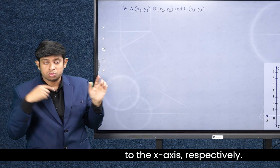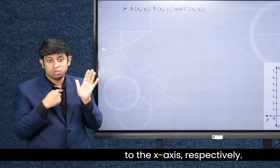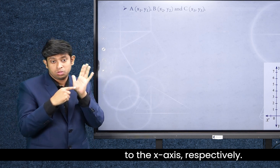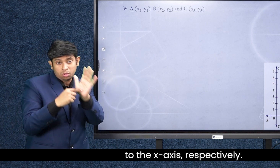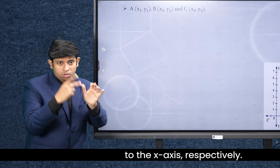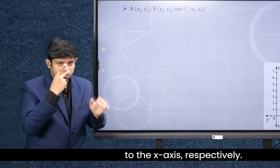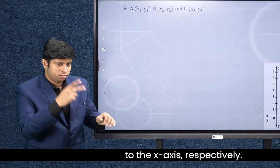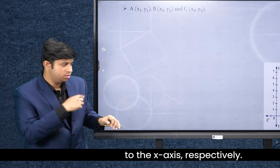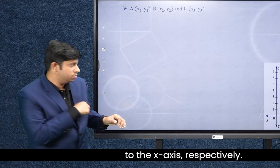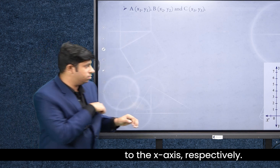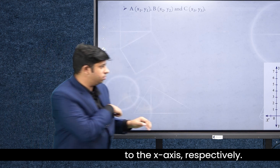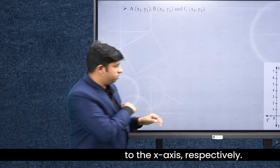respectively.